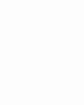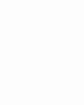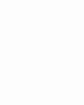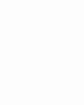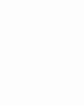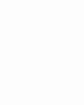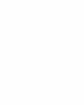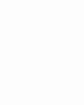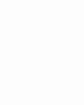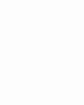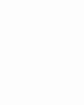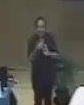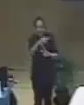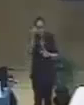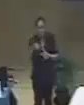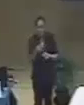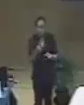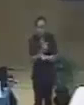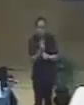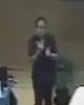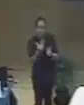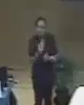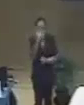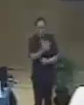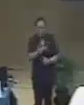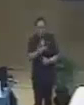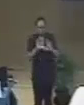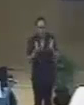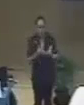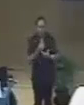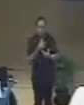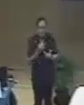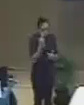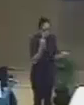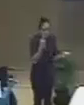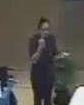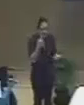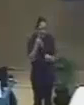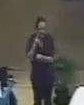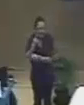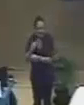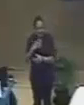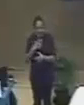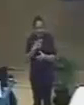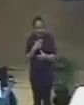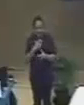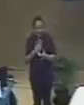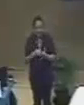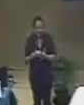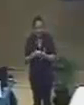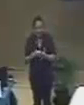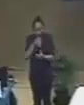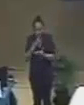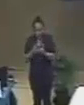out there and a whole lot of different tools out there that we can use. And so we need to be experimenting with them. Because our students are going to be out there working with